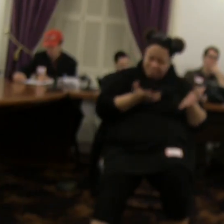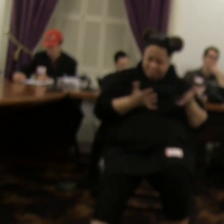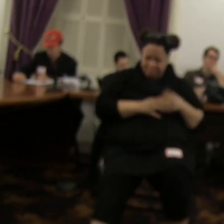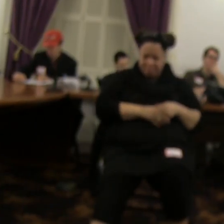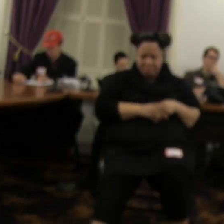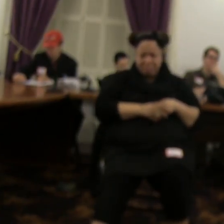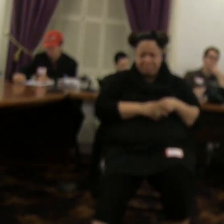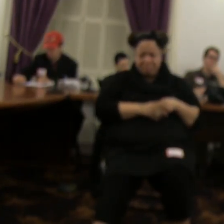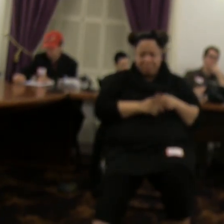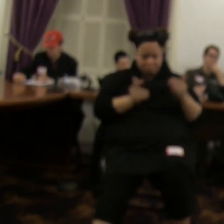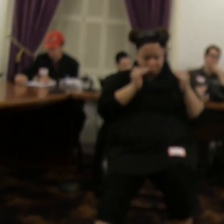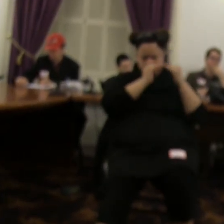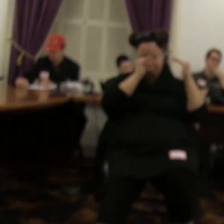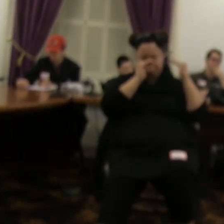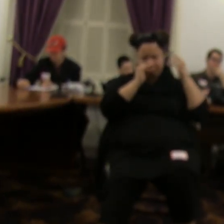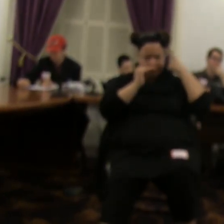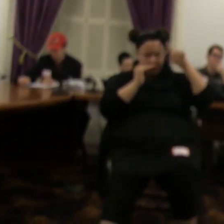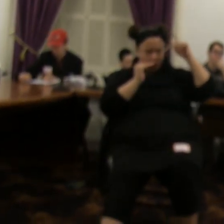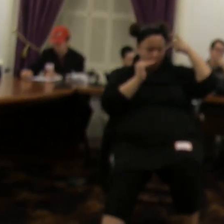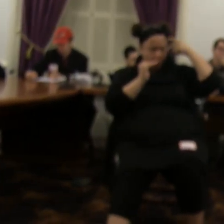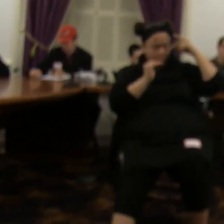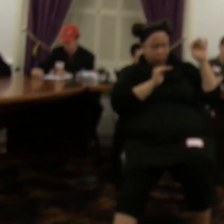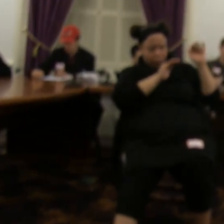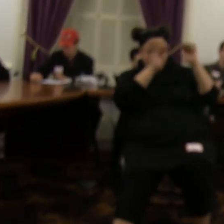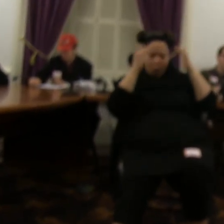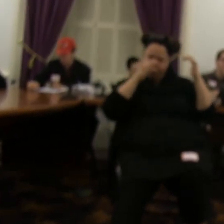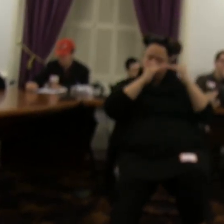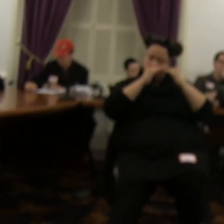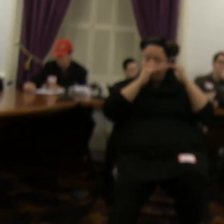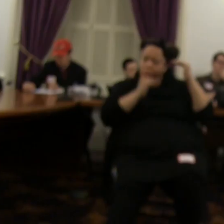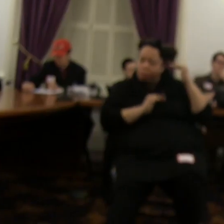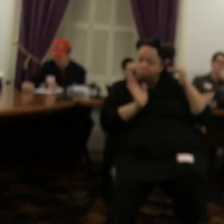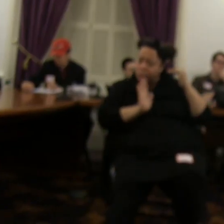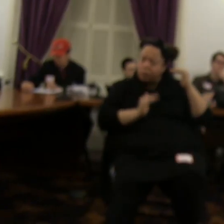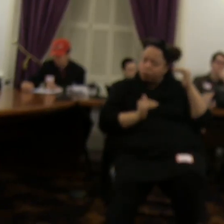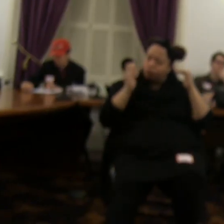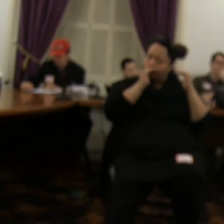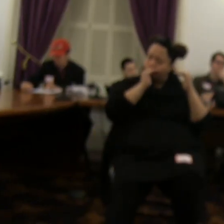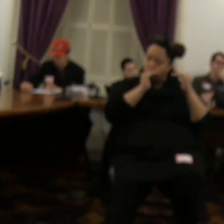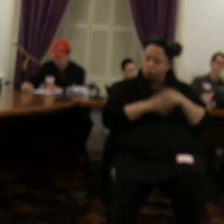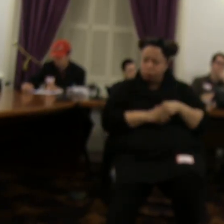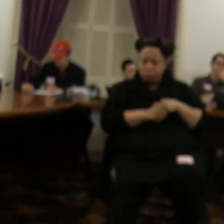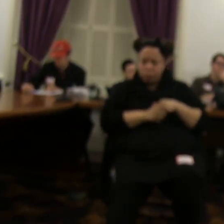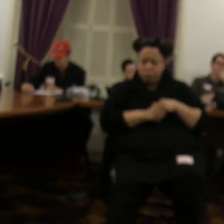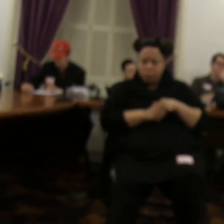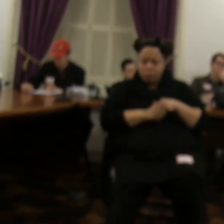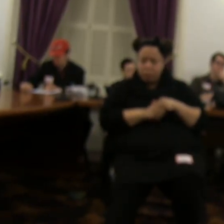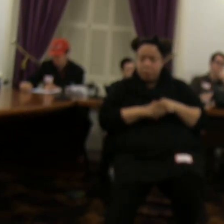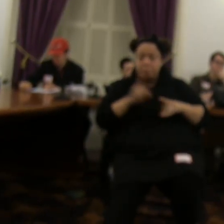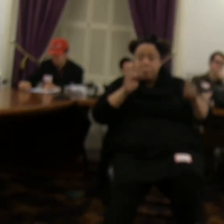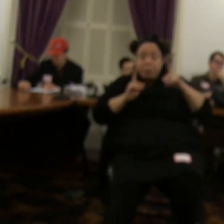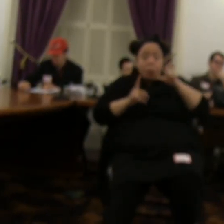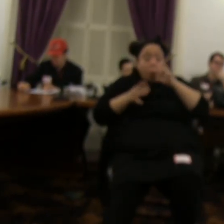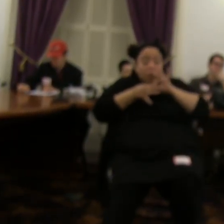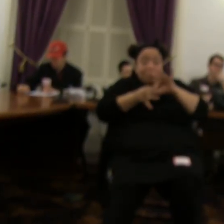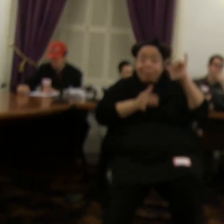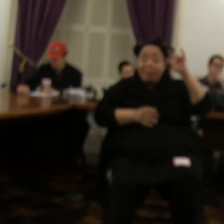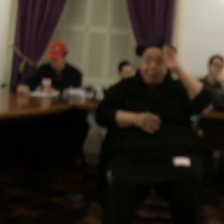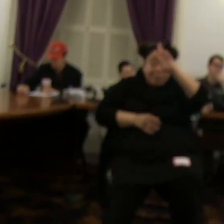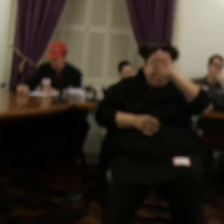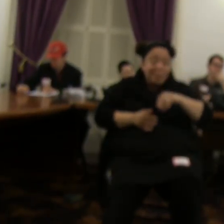the designated agencies and the specialized services agencies could get more of a living wage, more equal to